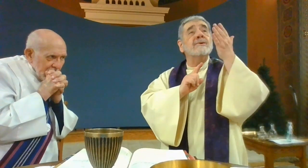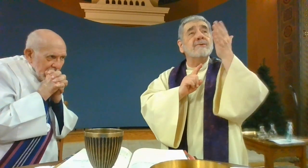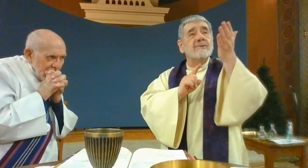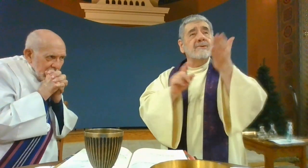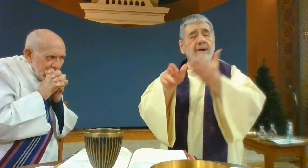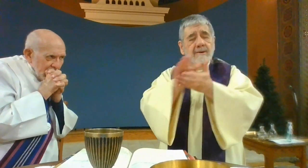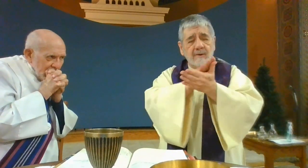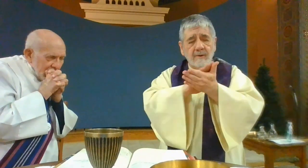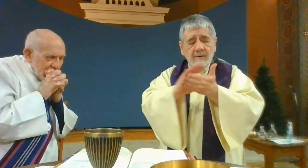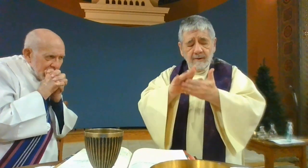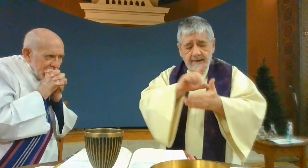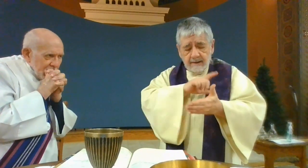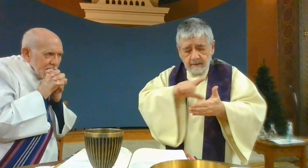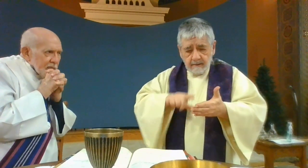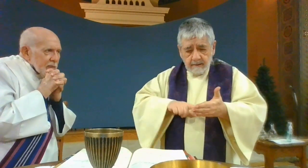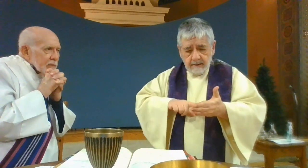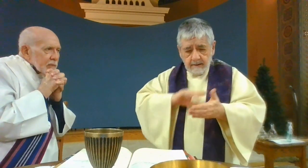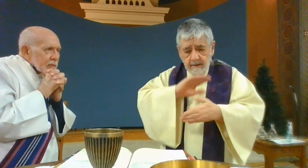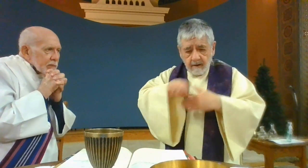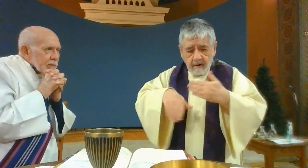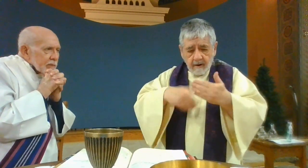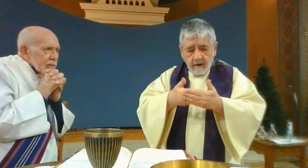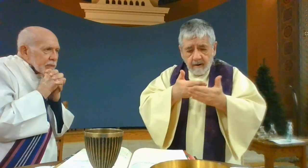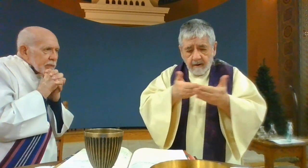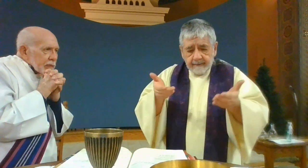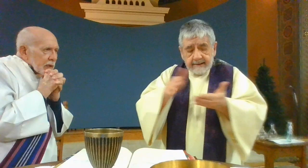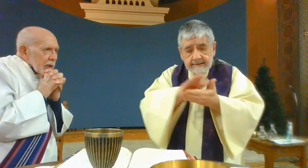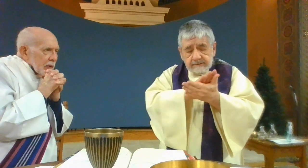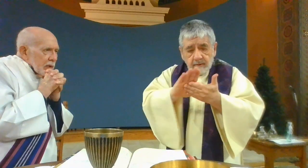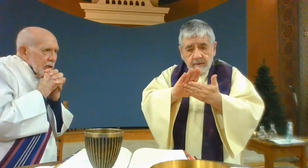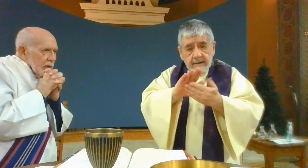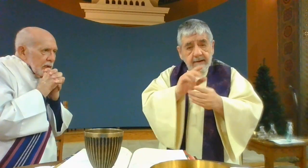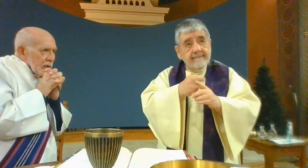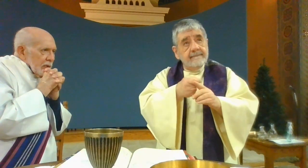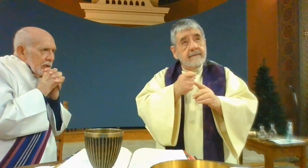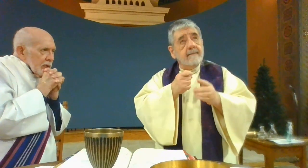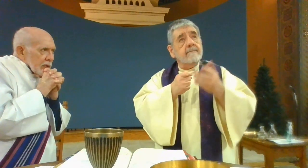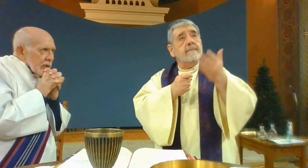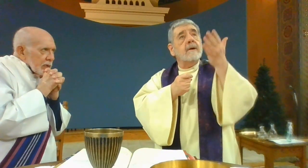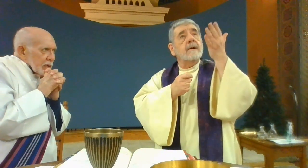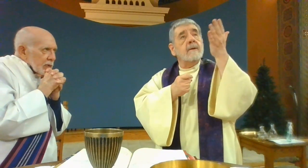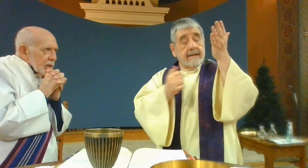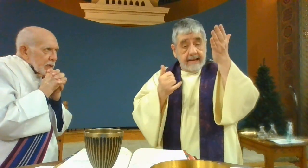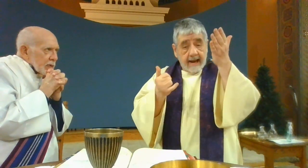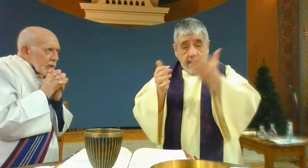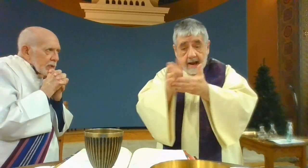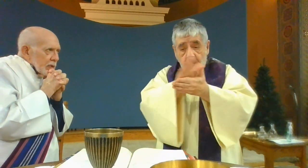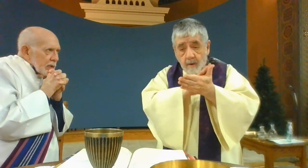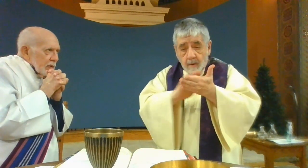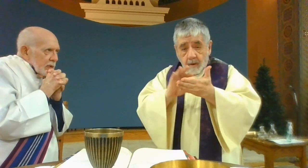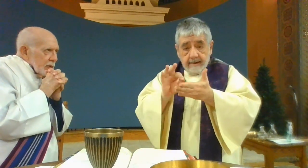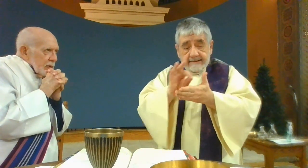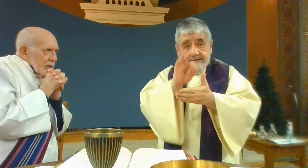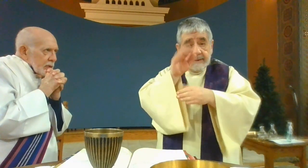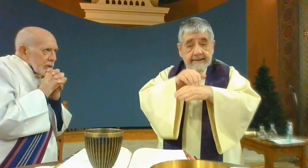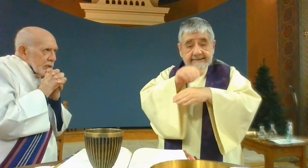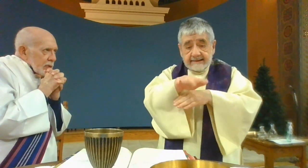You are indeed holy, O Lord, the fount of all holiness. Make holy, therefore,